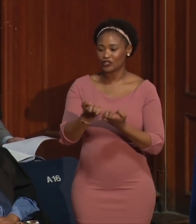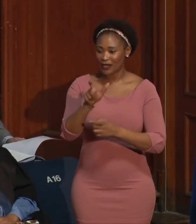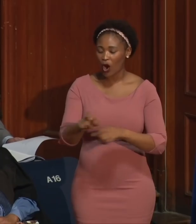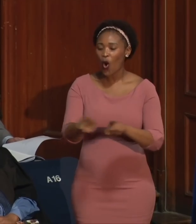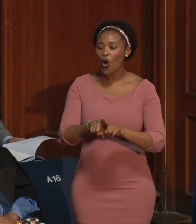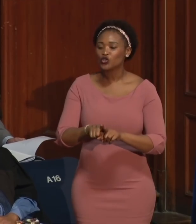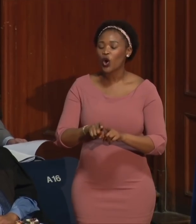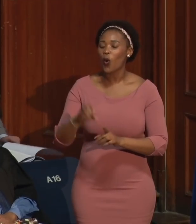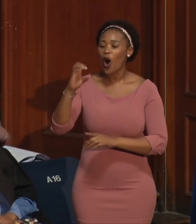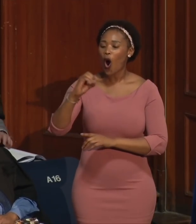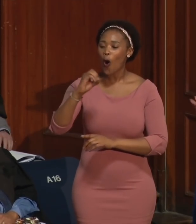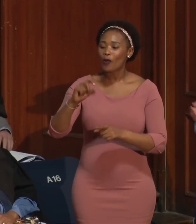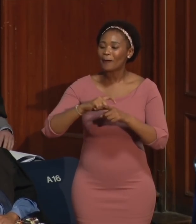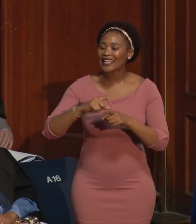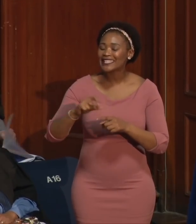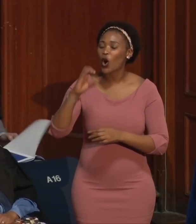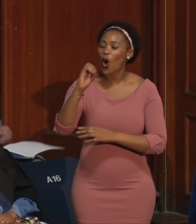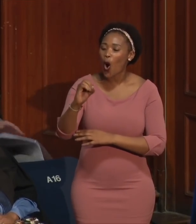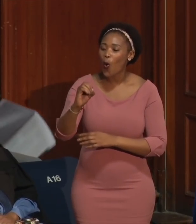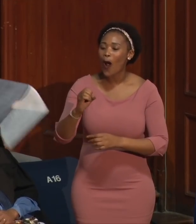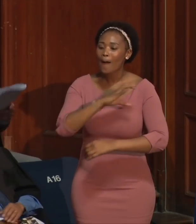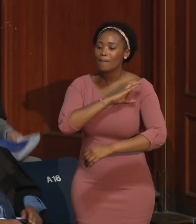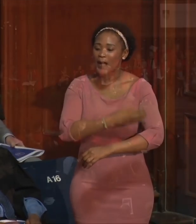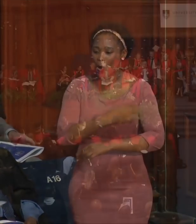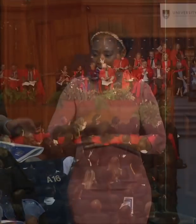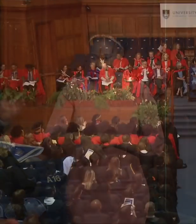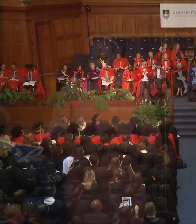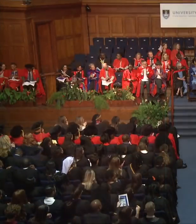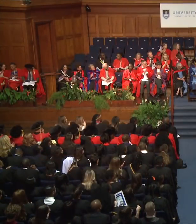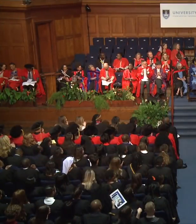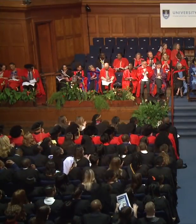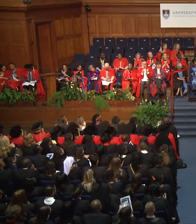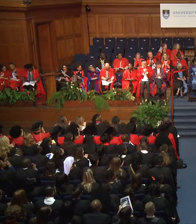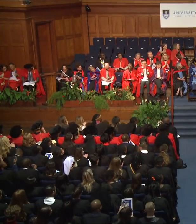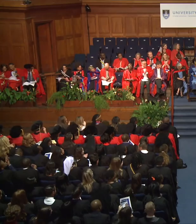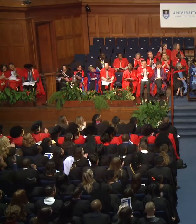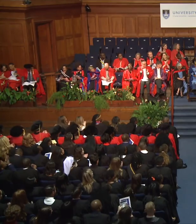List. So I give you Rapelang Rabana.